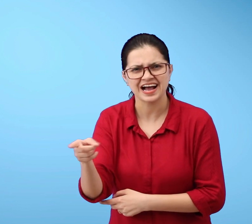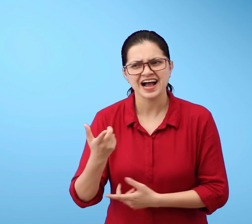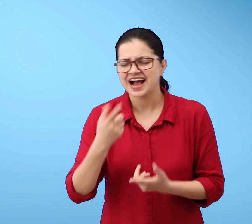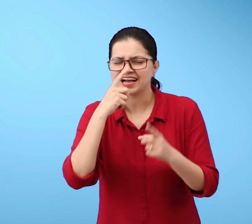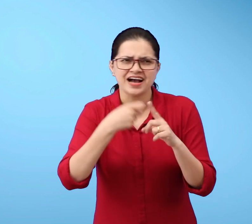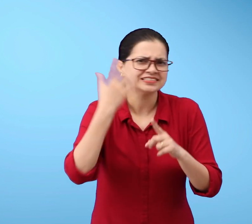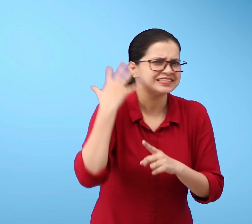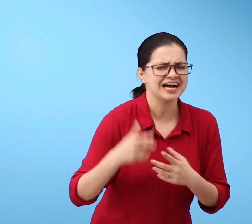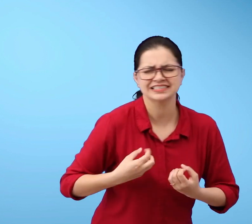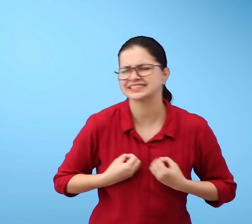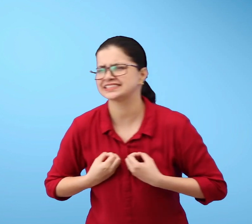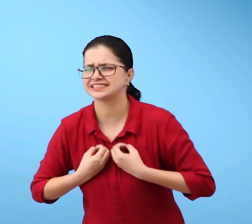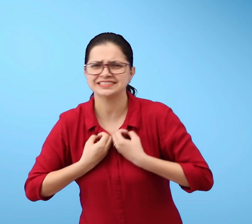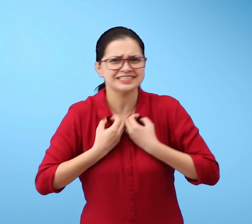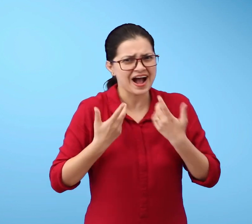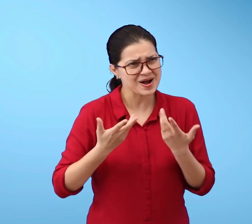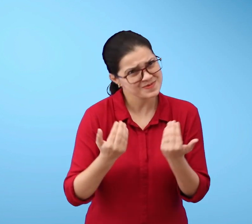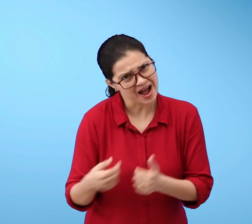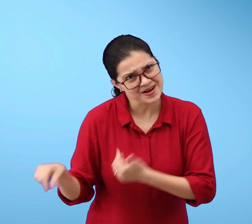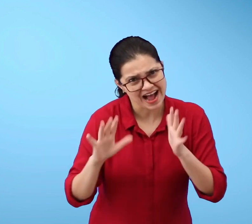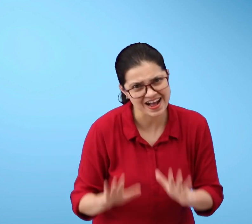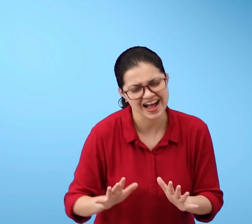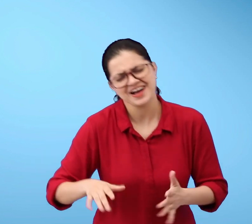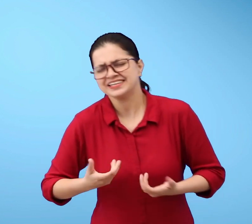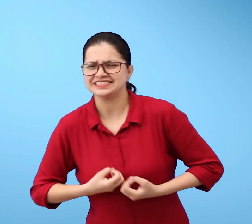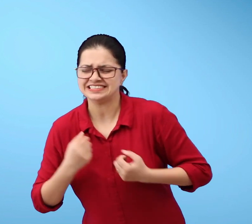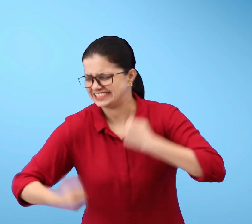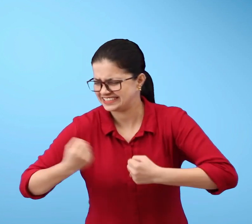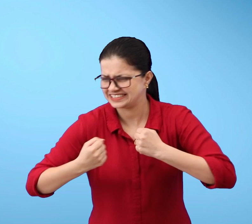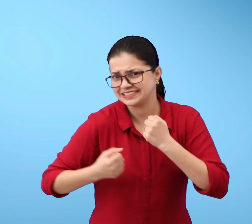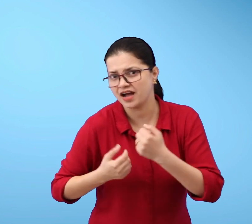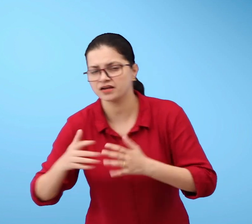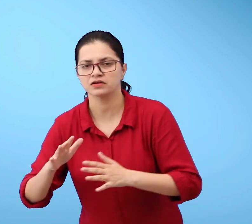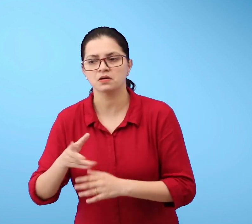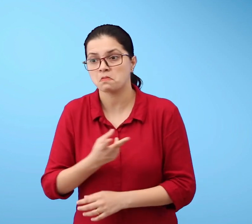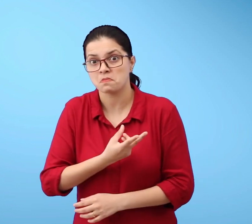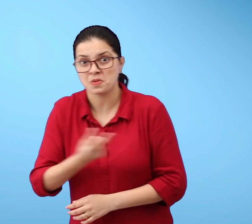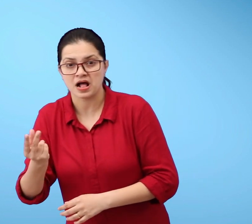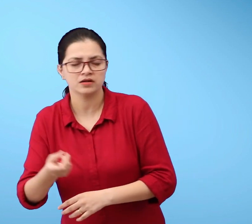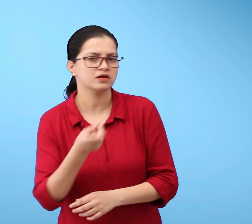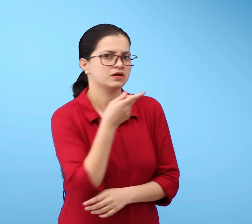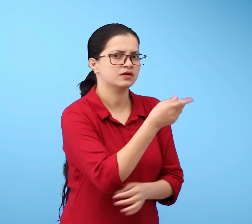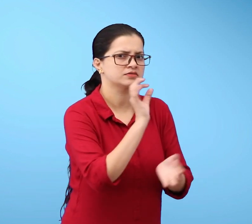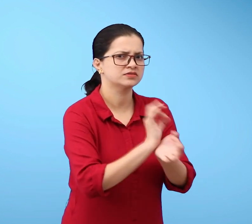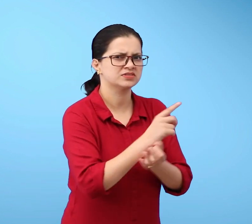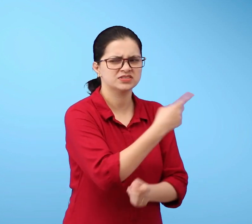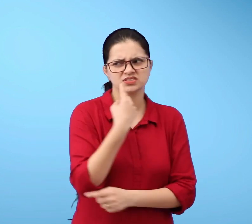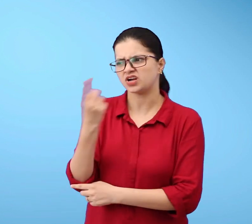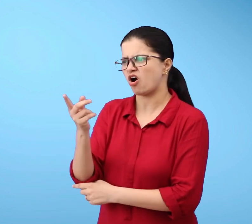Kisa Gautami was overjoyed and started off at once. But